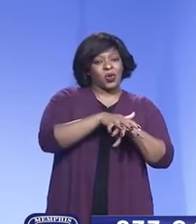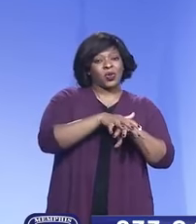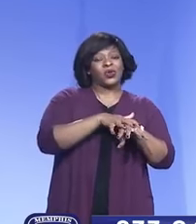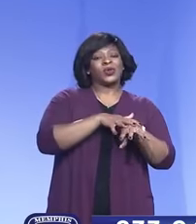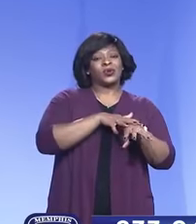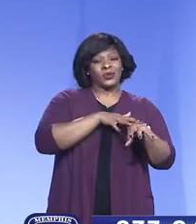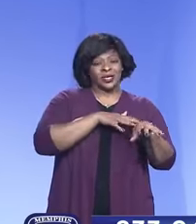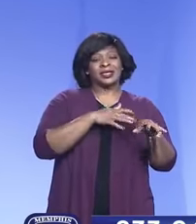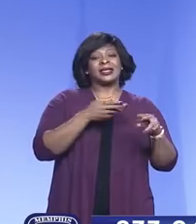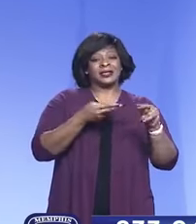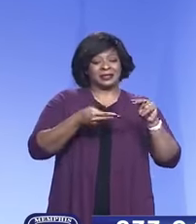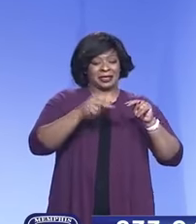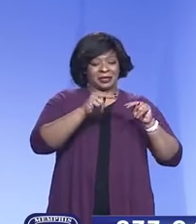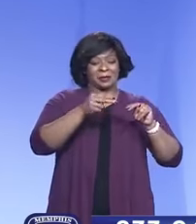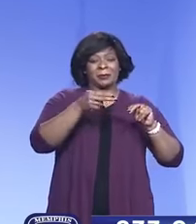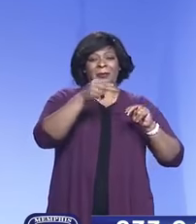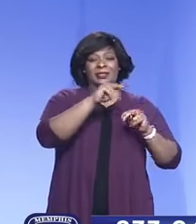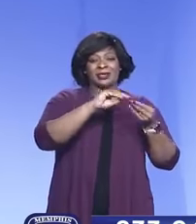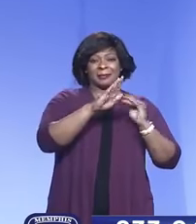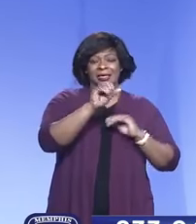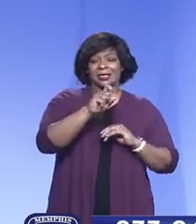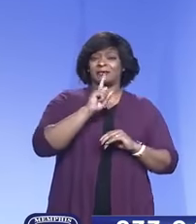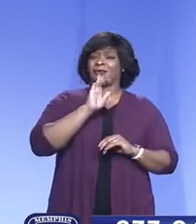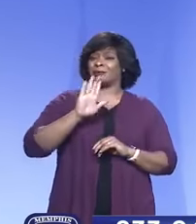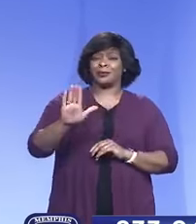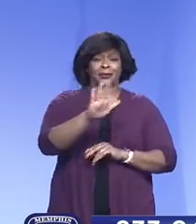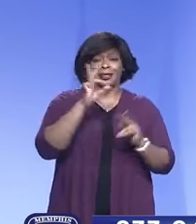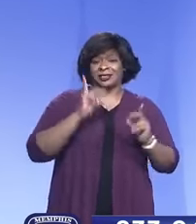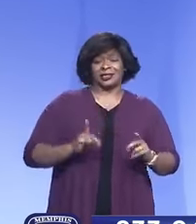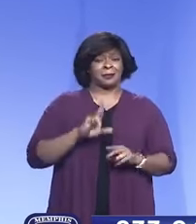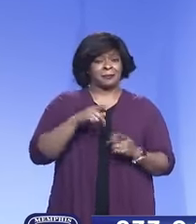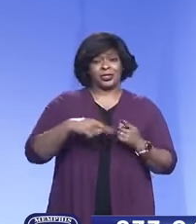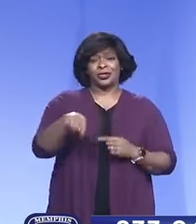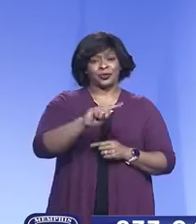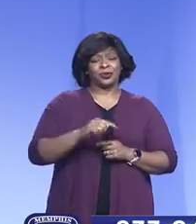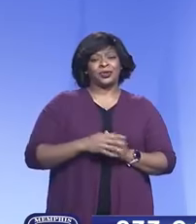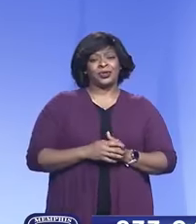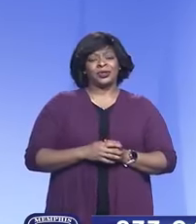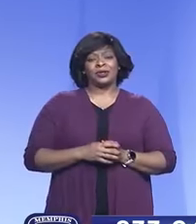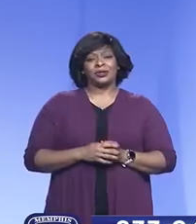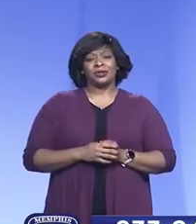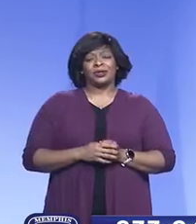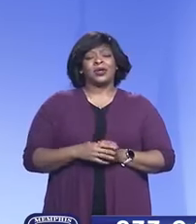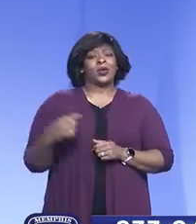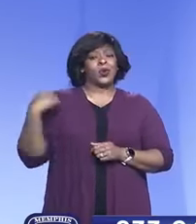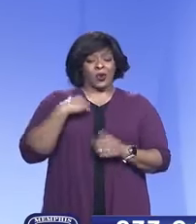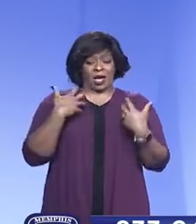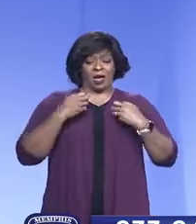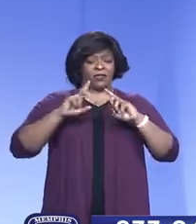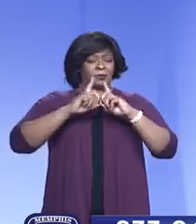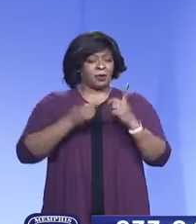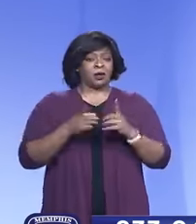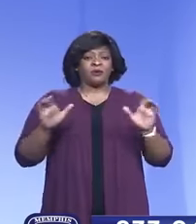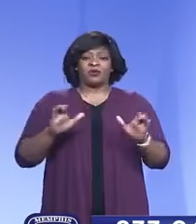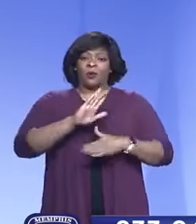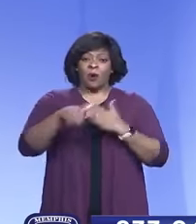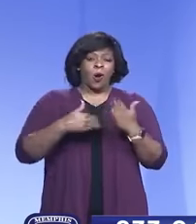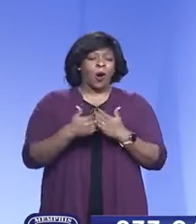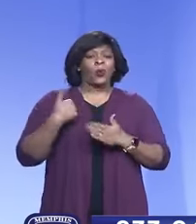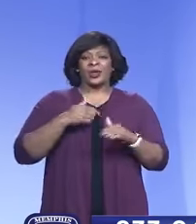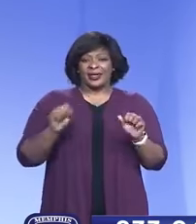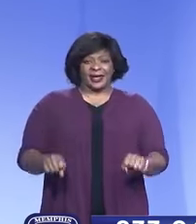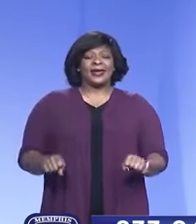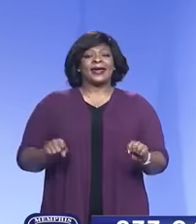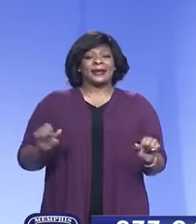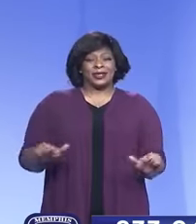we're experiencing in cases, it's up to you. I think we as a health department has done all that we